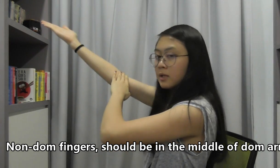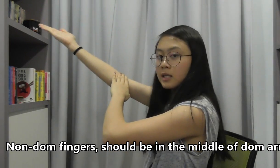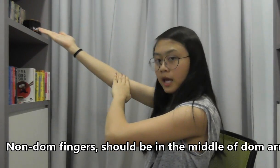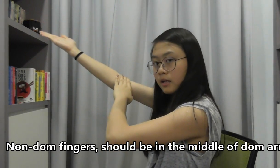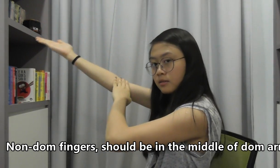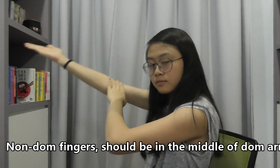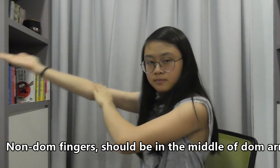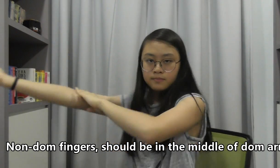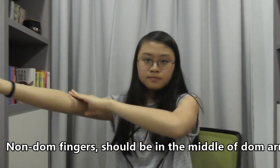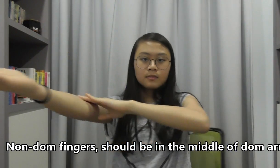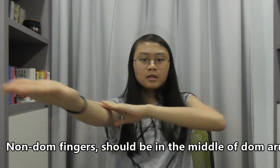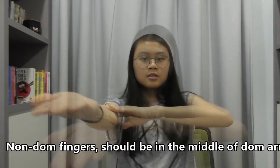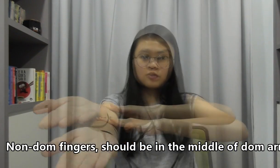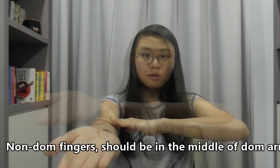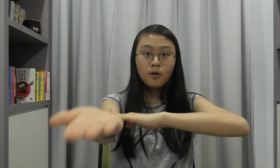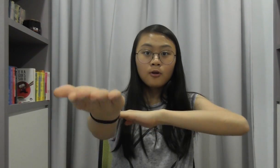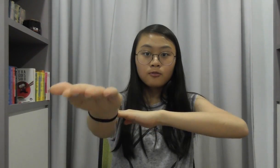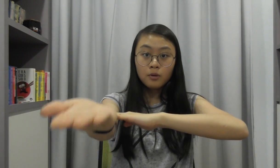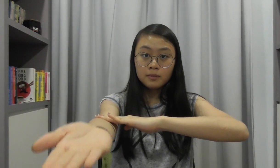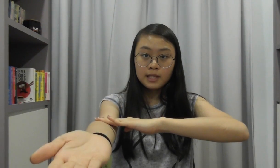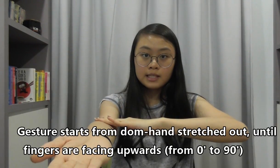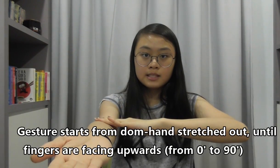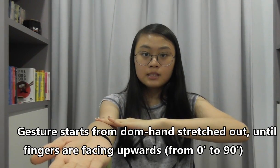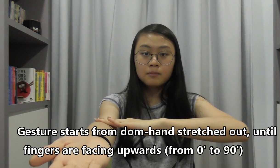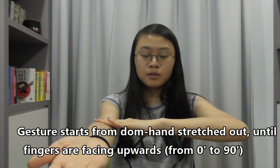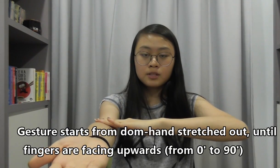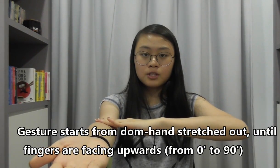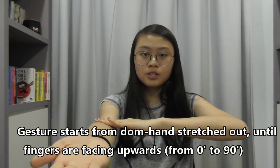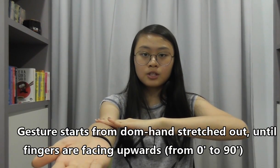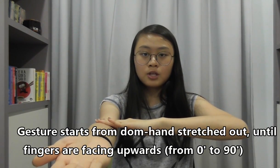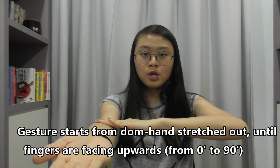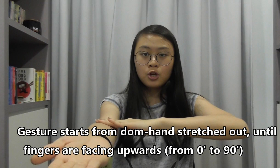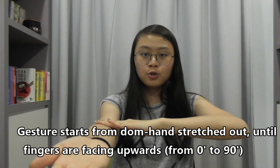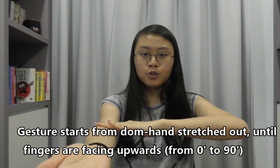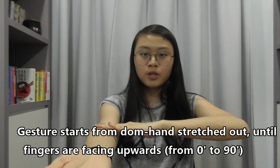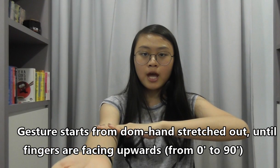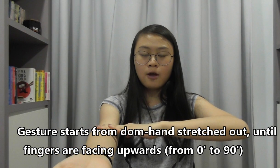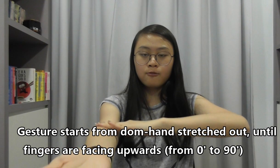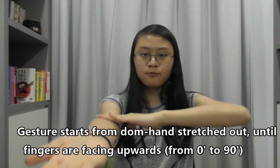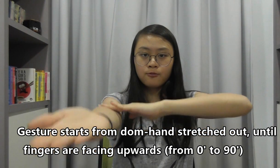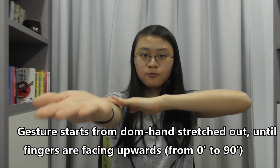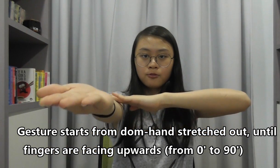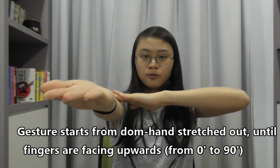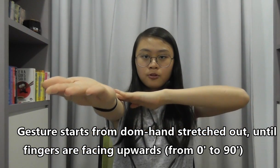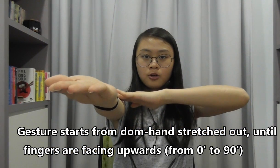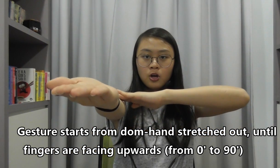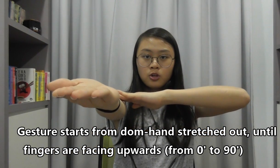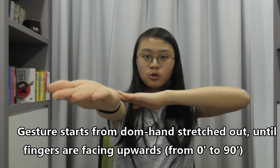dominant hand. So from this position you should have